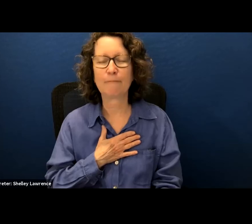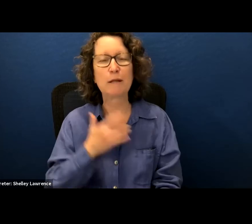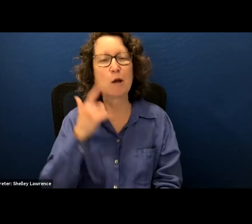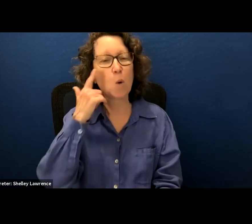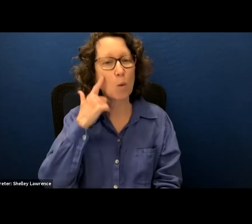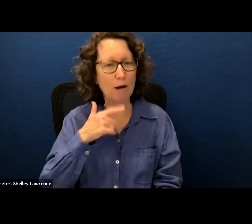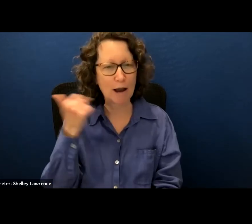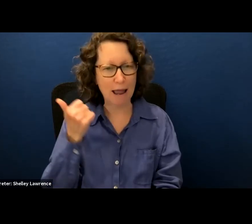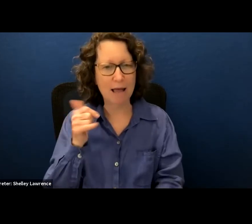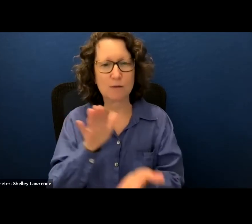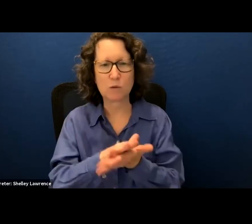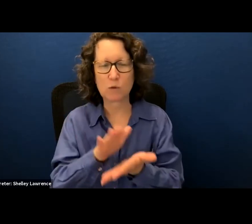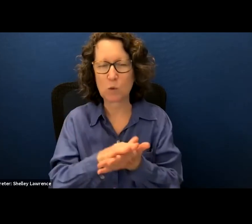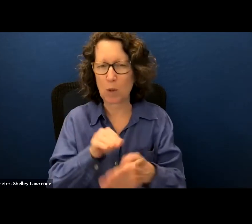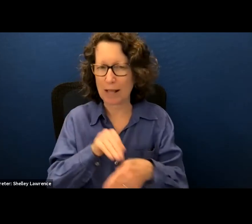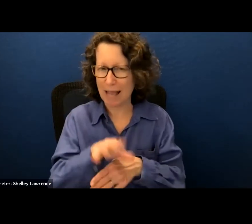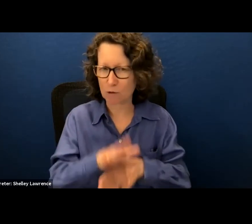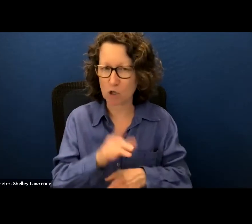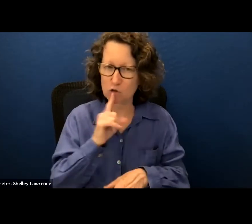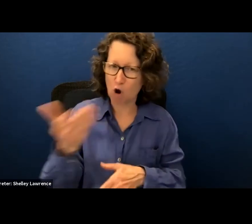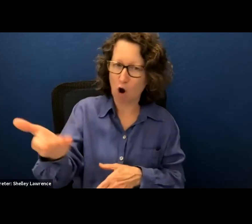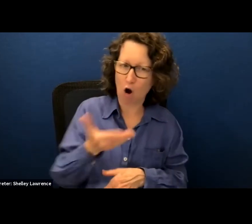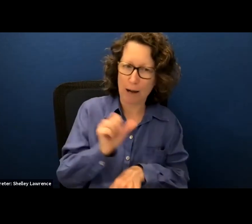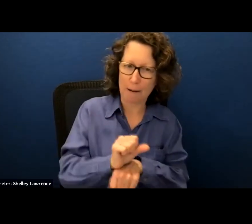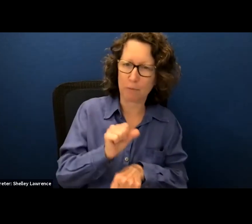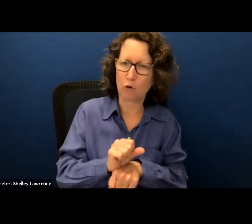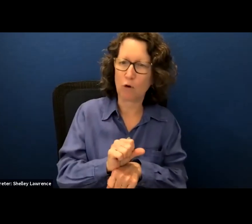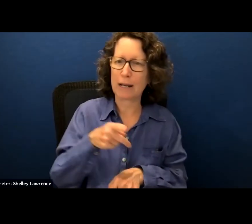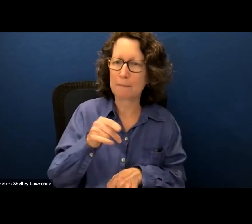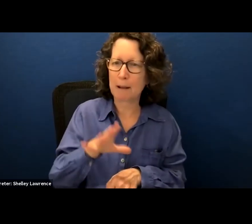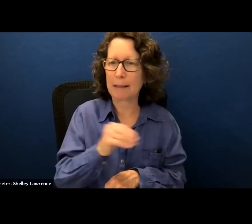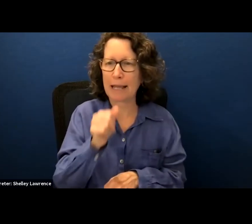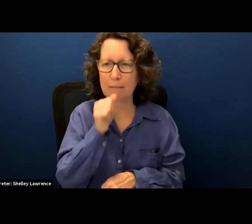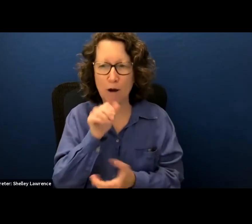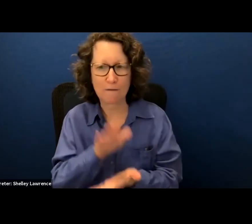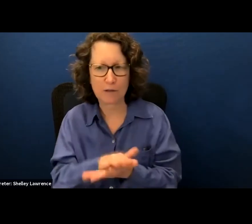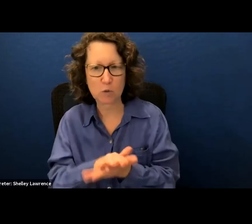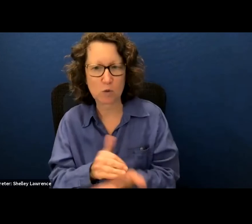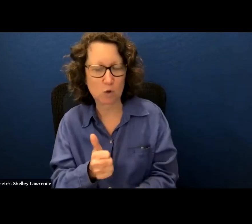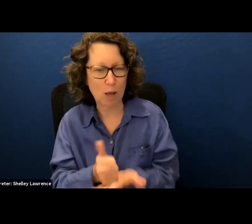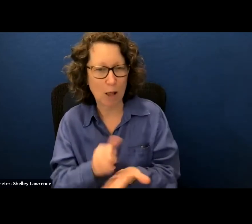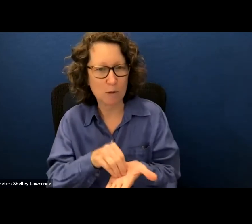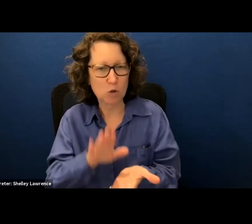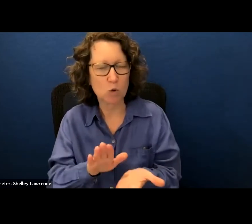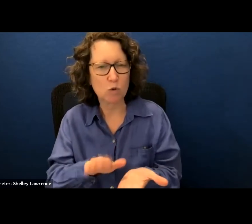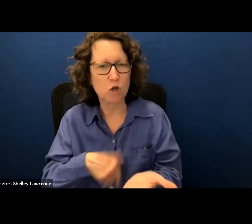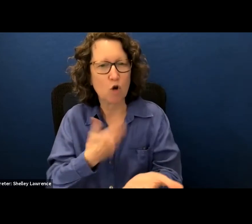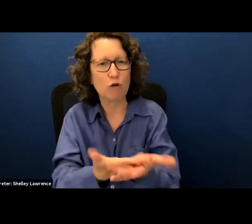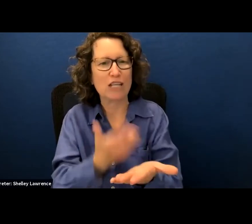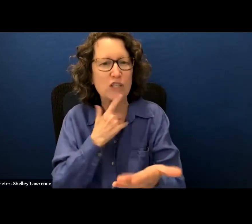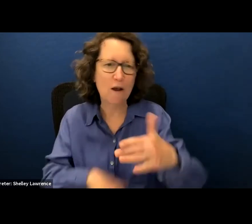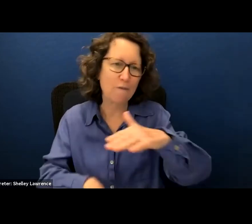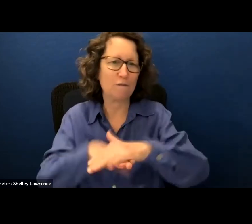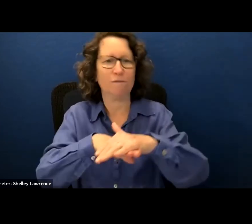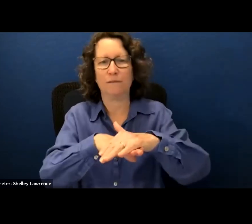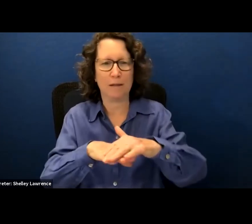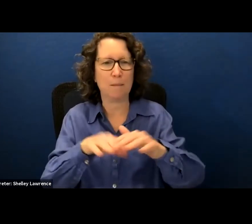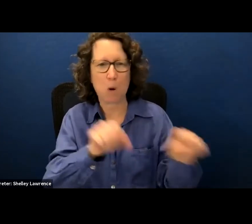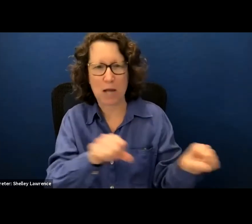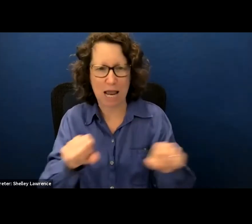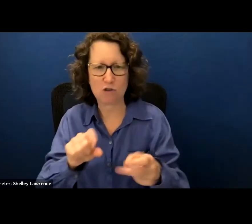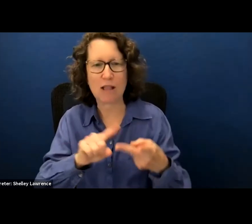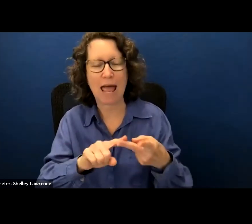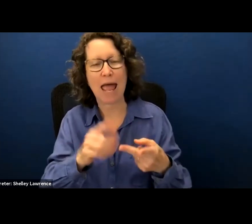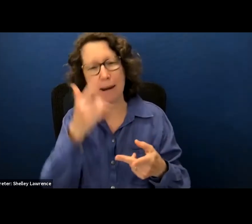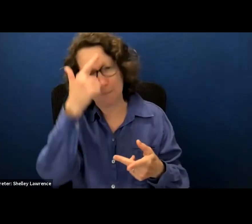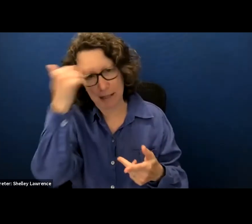whereas school counselors are employed in public and private schools to help students reach their full potential, and